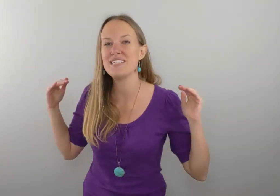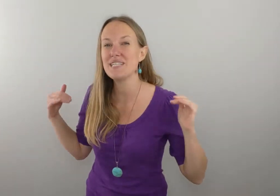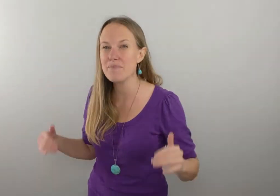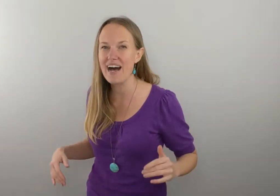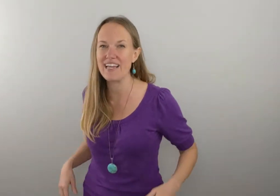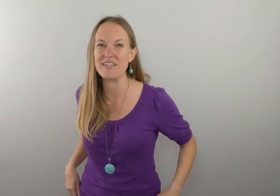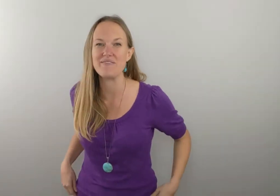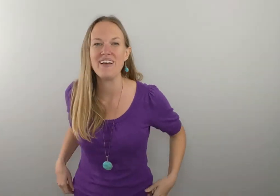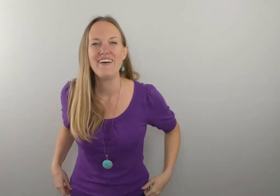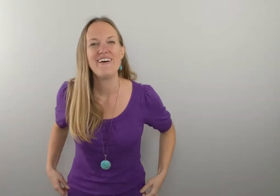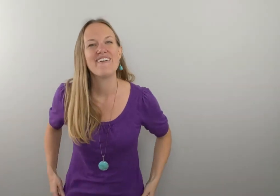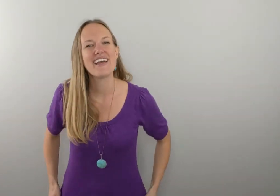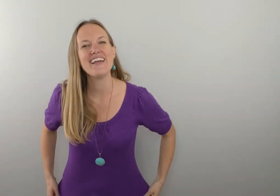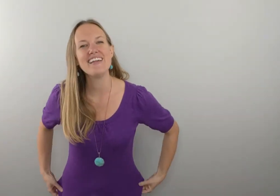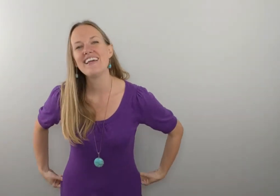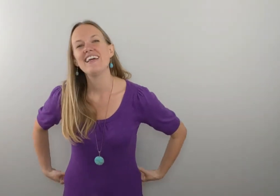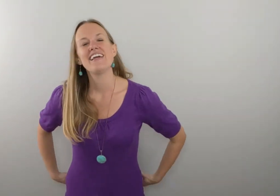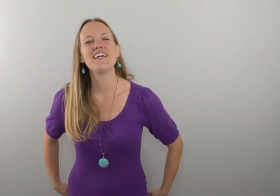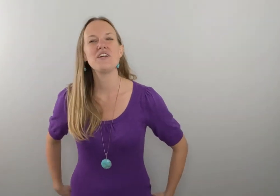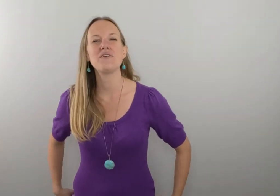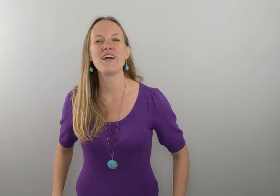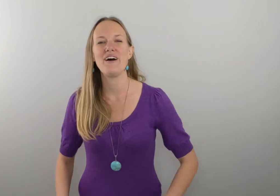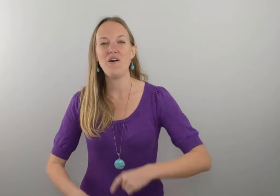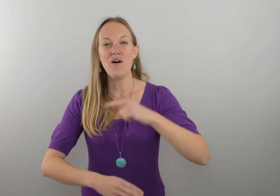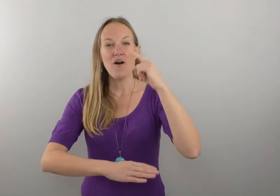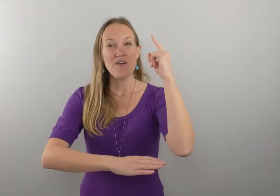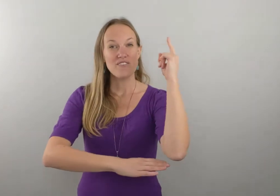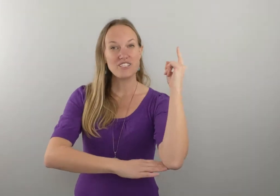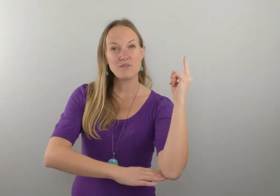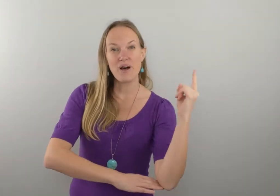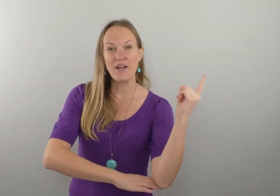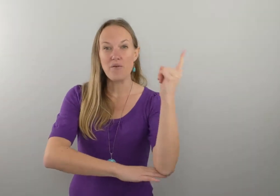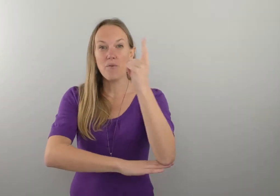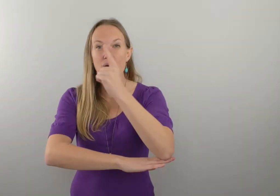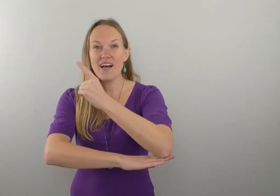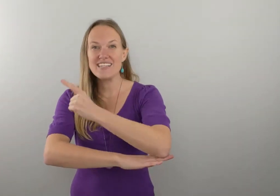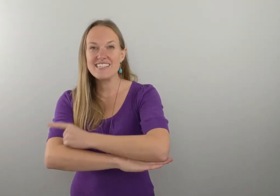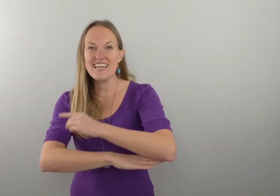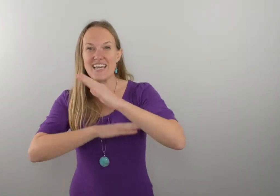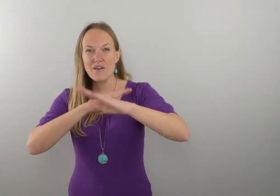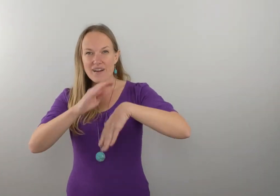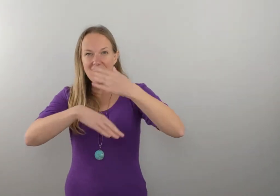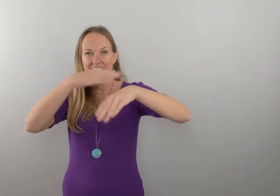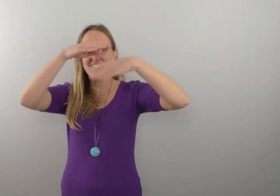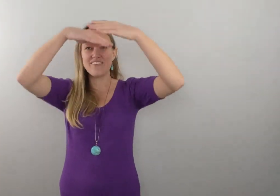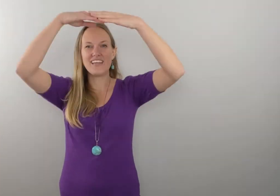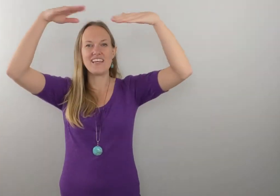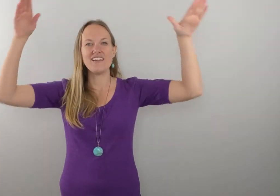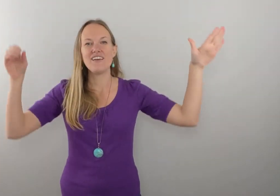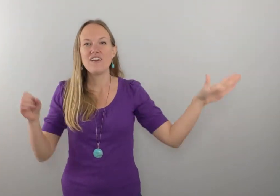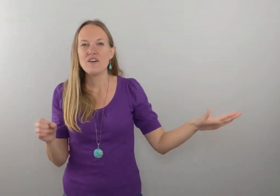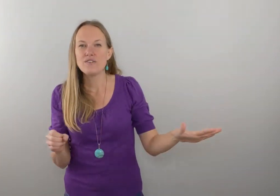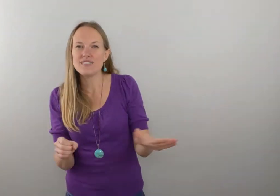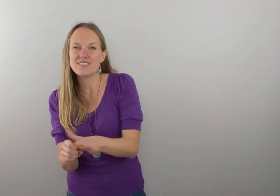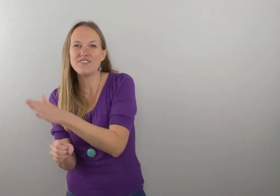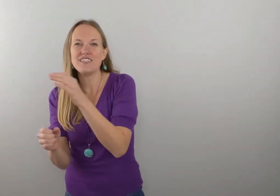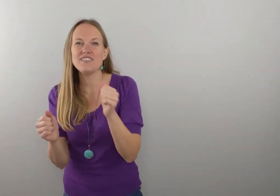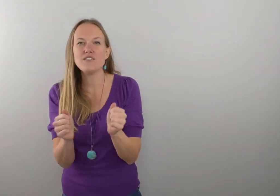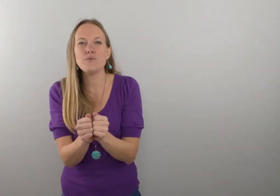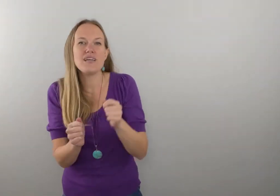the bottom. Okay, here we go. Verse 1. One day when heaven was filled with